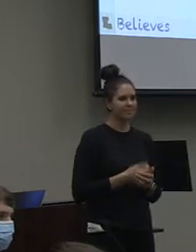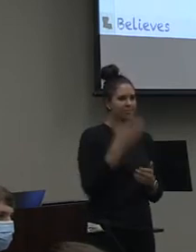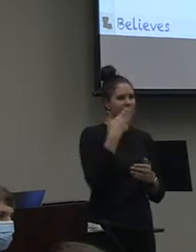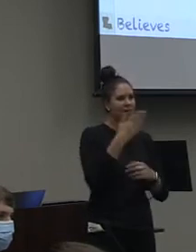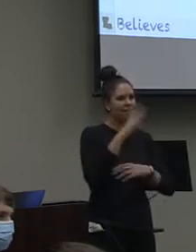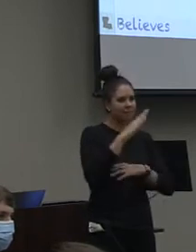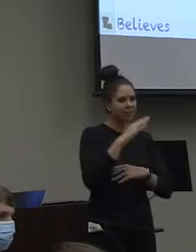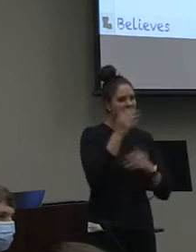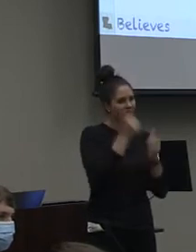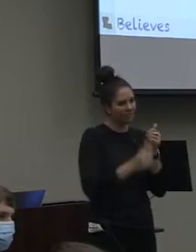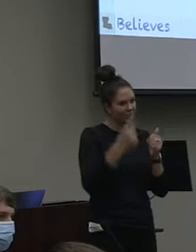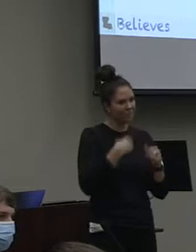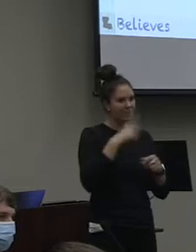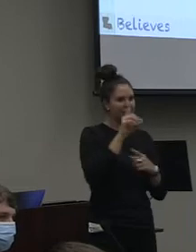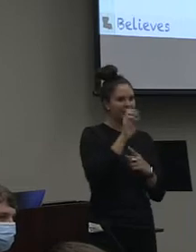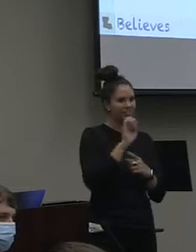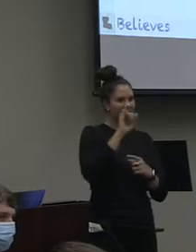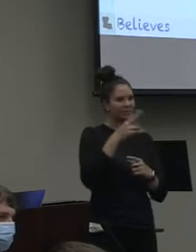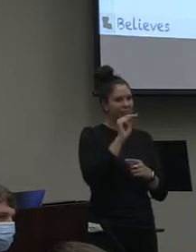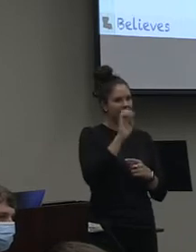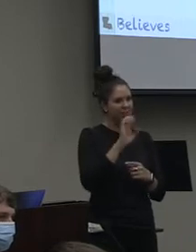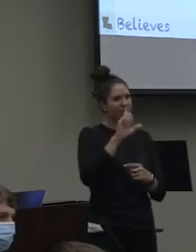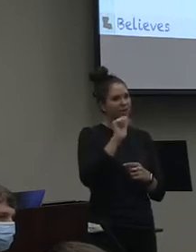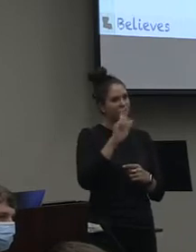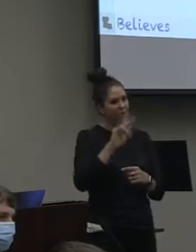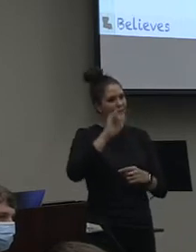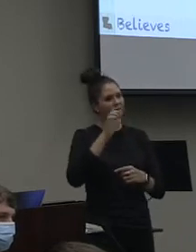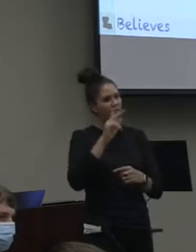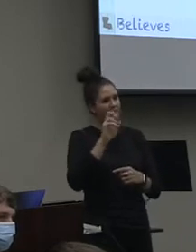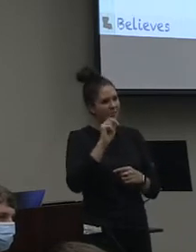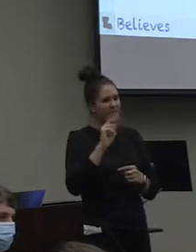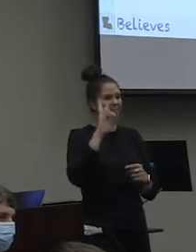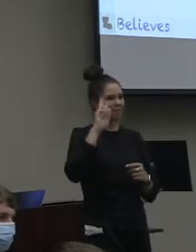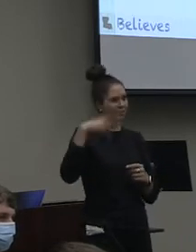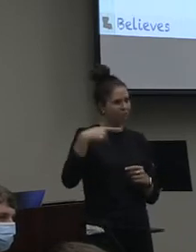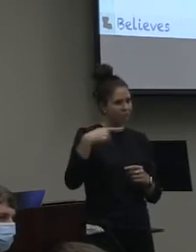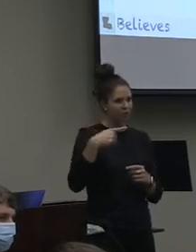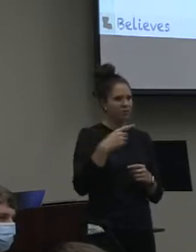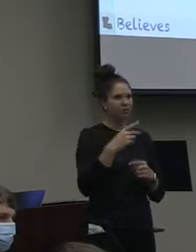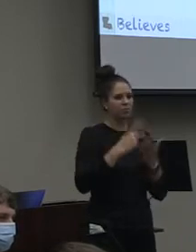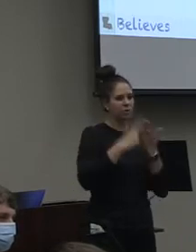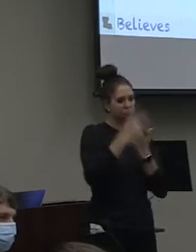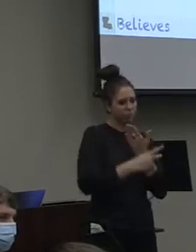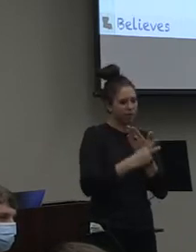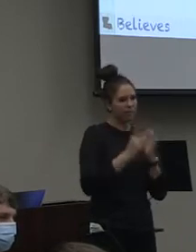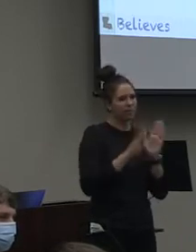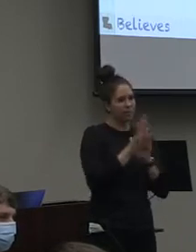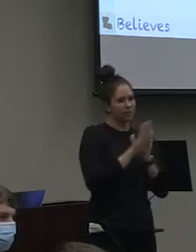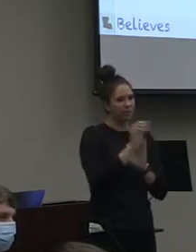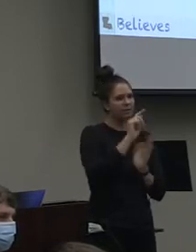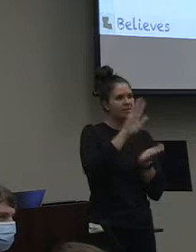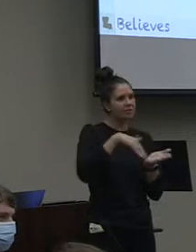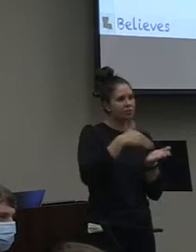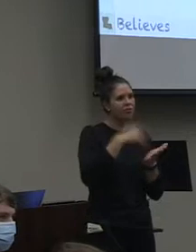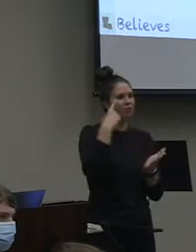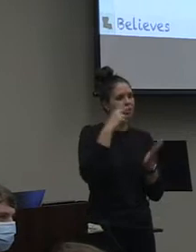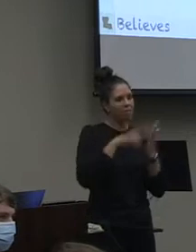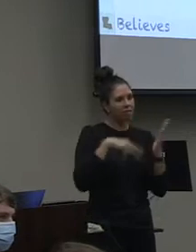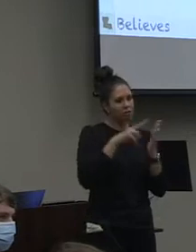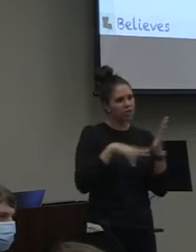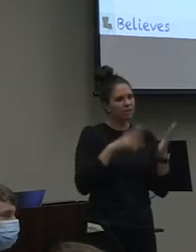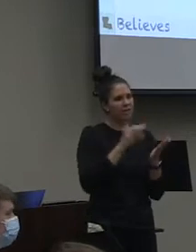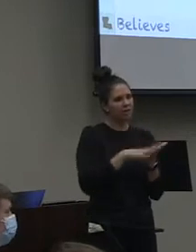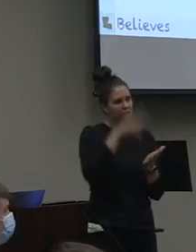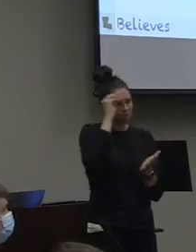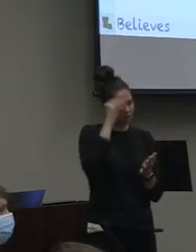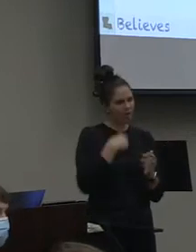Good afternoon, everyone. I am Dejanay Clark Jackson. I serve as Vice President of Program Development at the Center for Literacy and Learning,